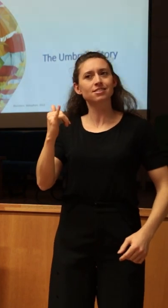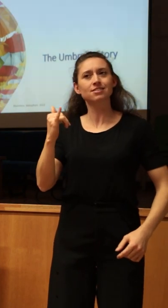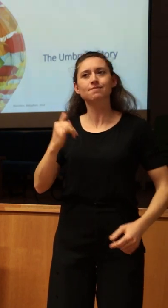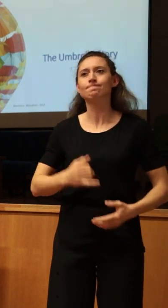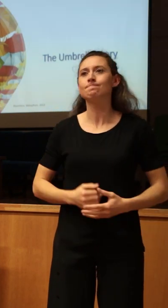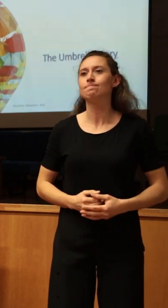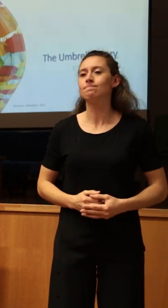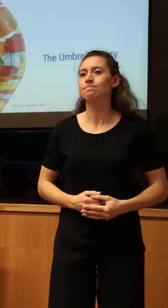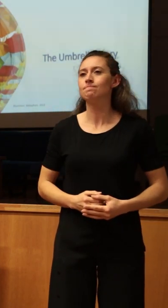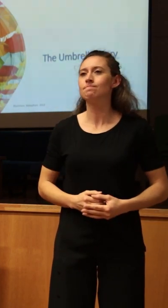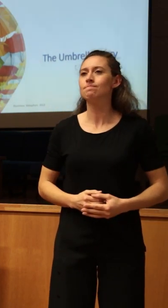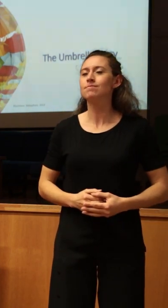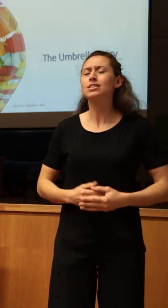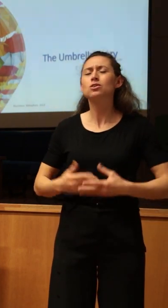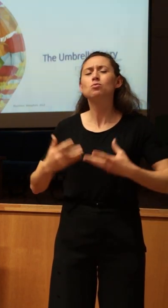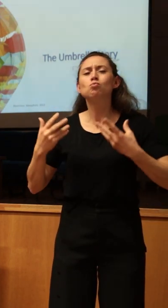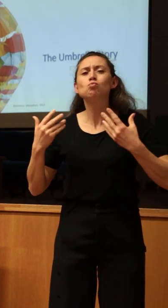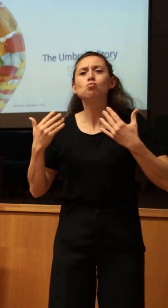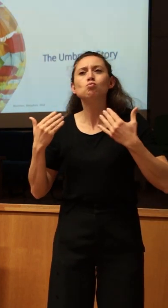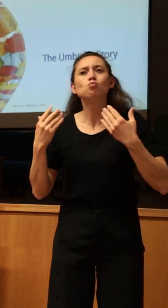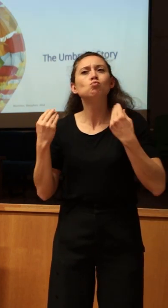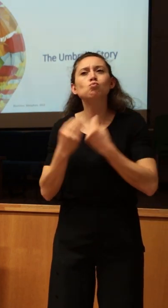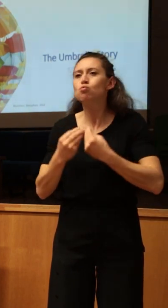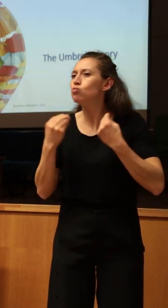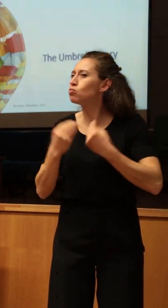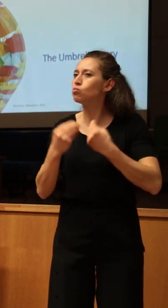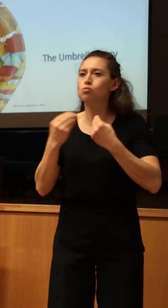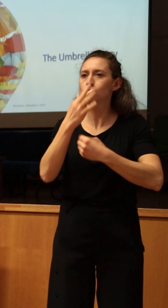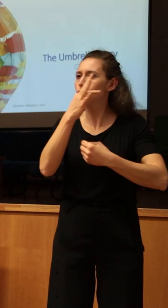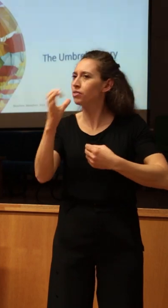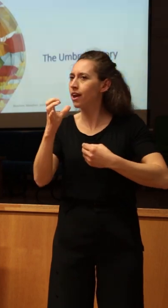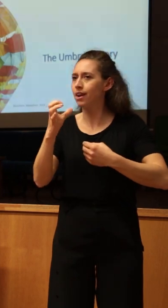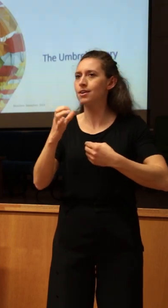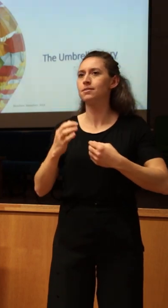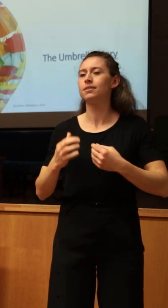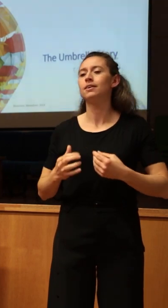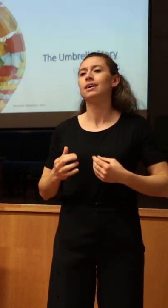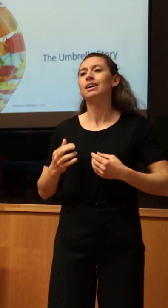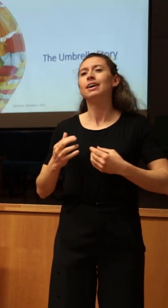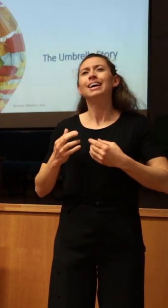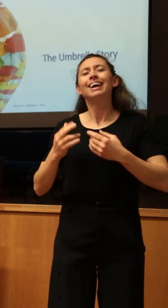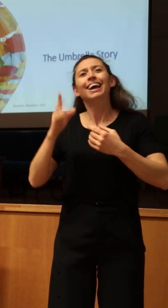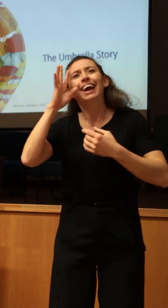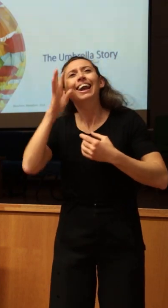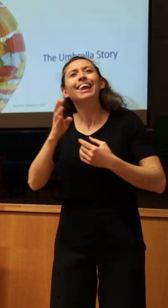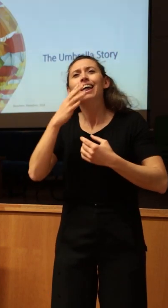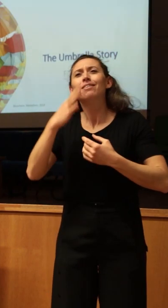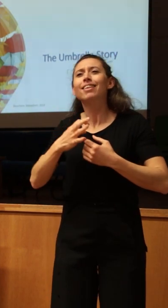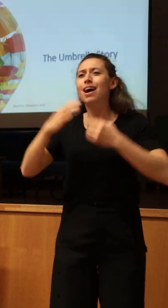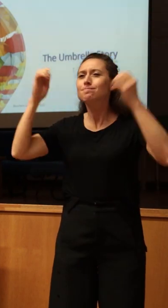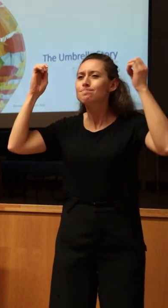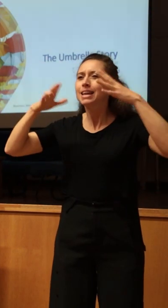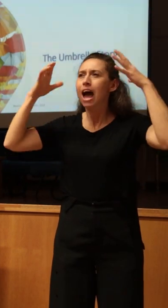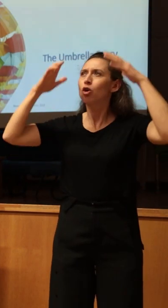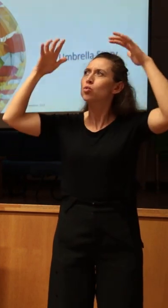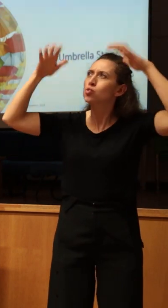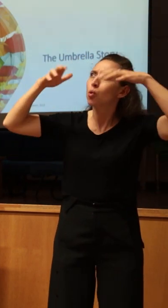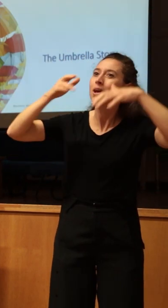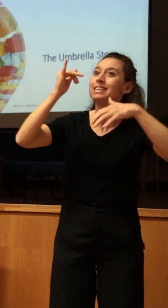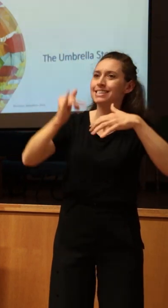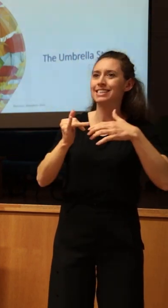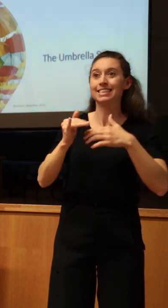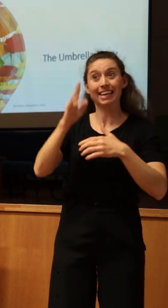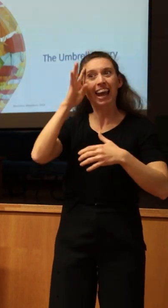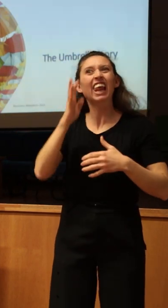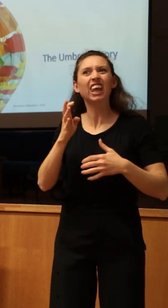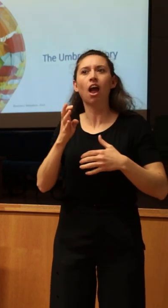so deeply. Y tanto y tan profunda era. Into that miracle of rain. Tanto creía en el milagro de la lluvia. That she took an umbrella